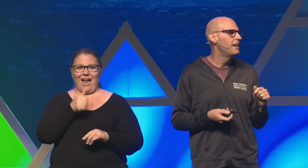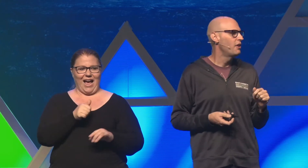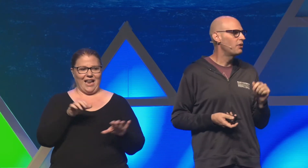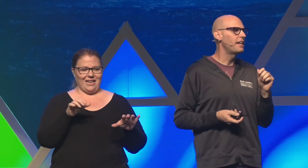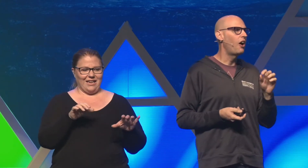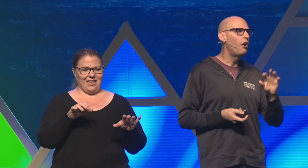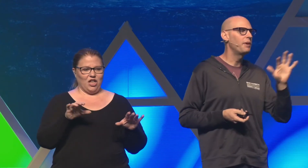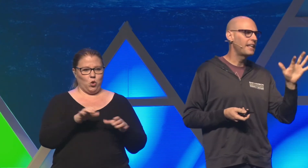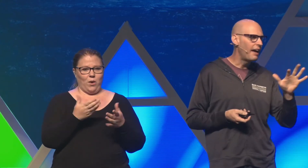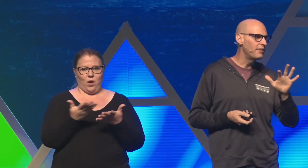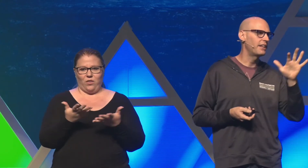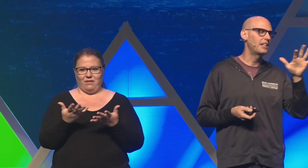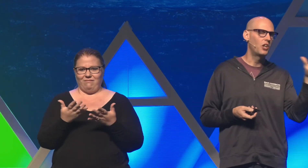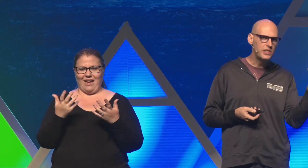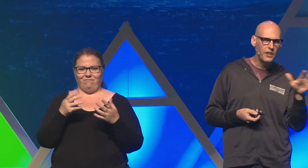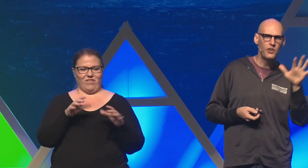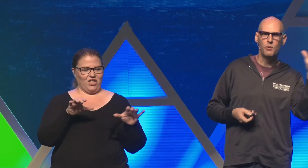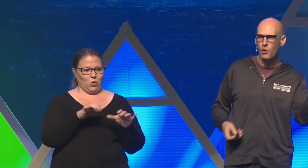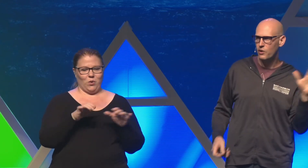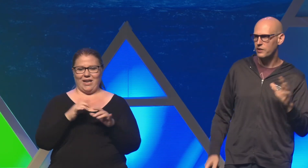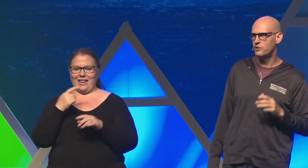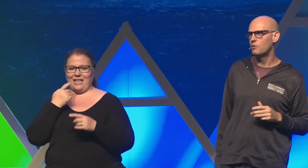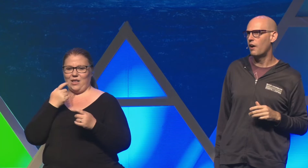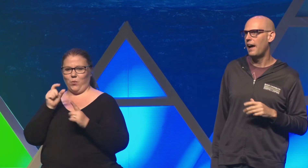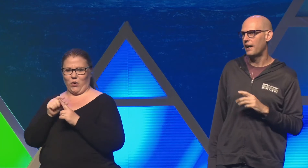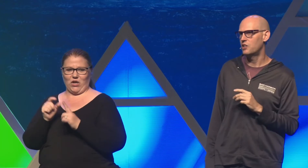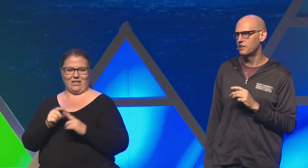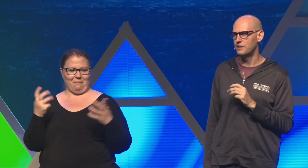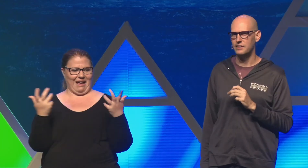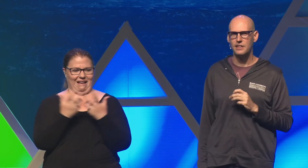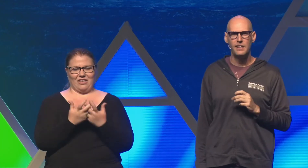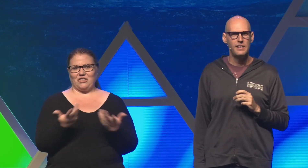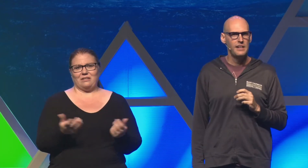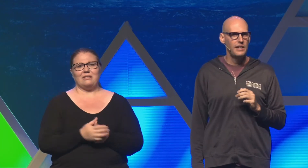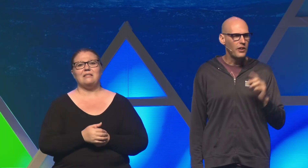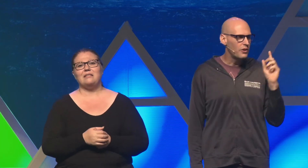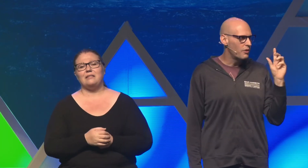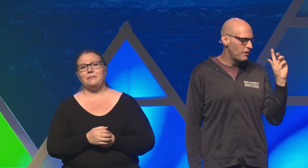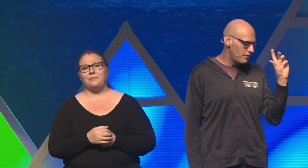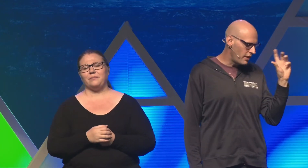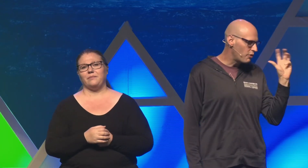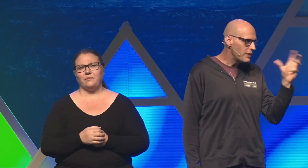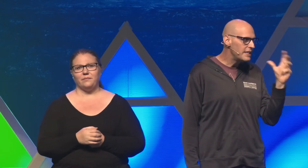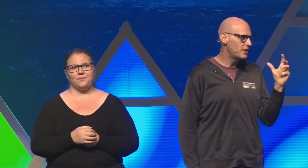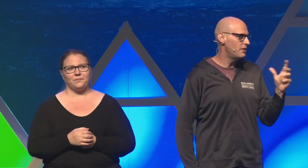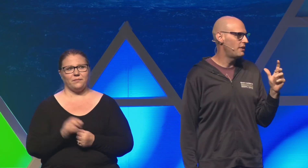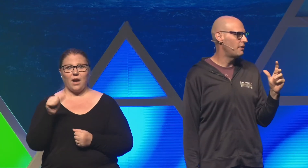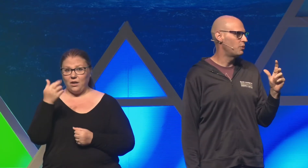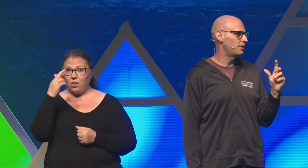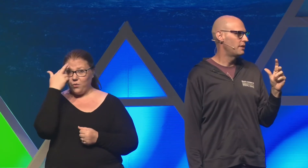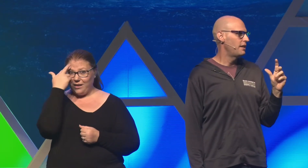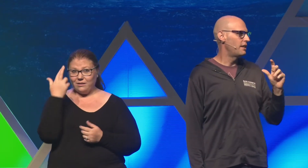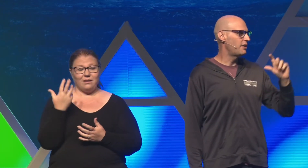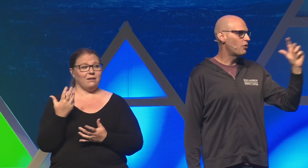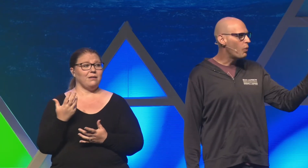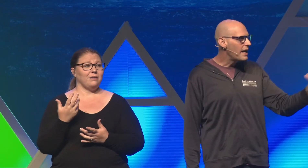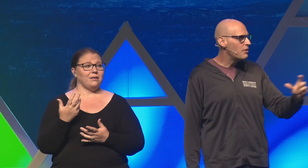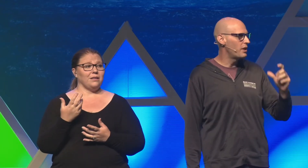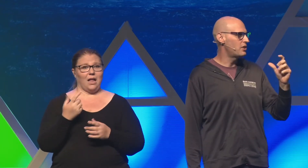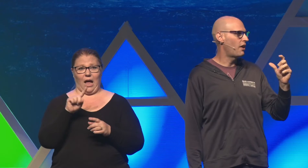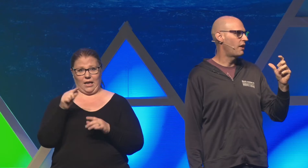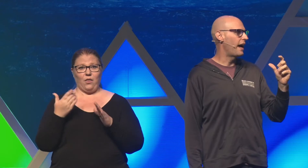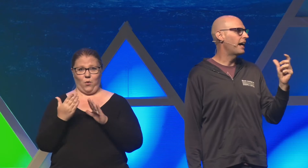of really always having like an ulterior motive to our actions. Another reason another